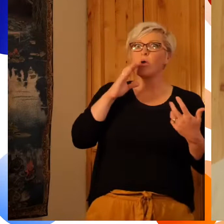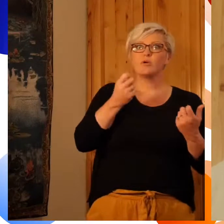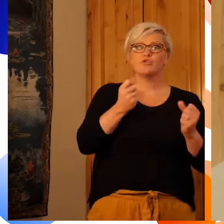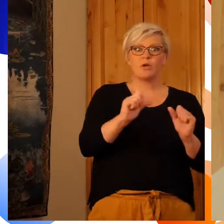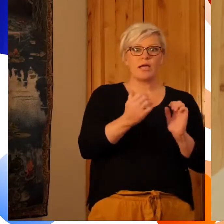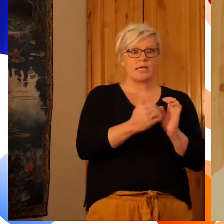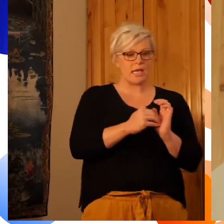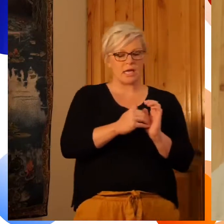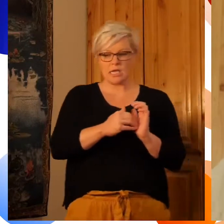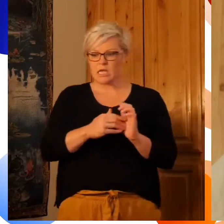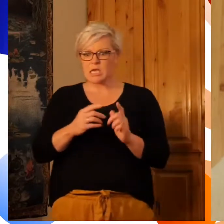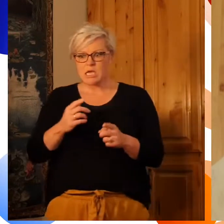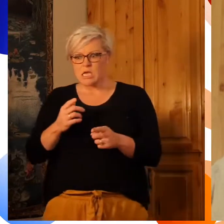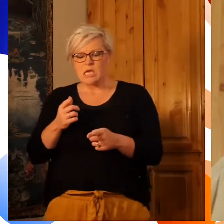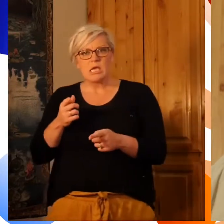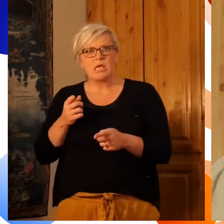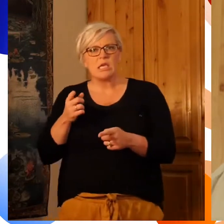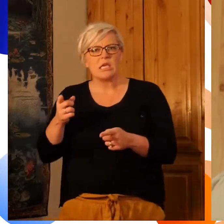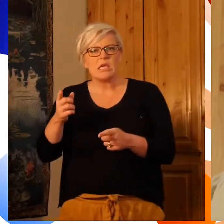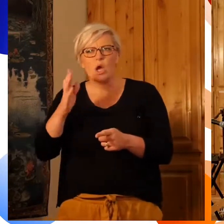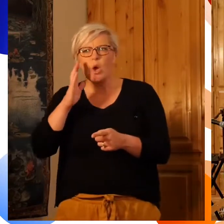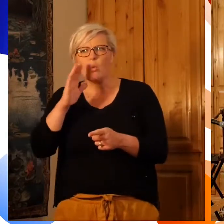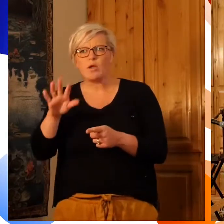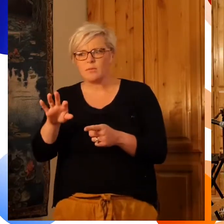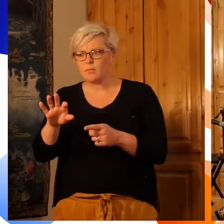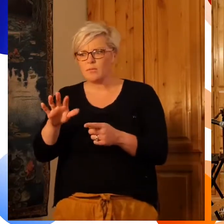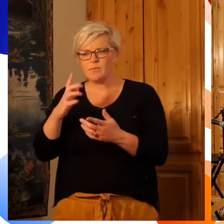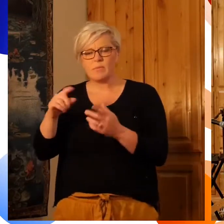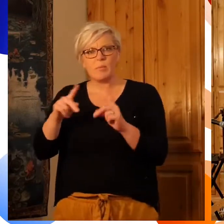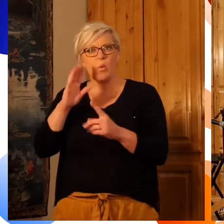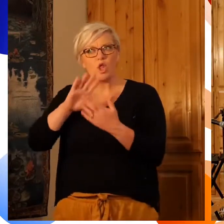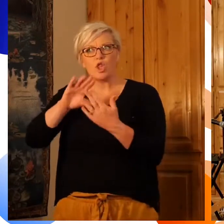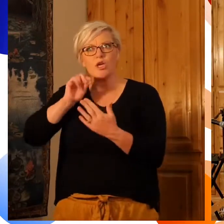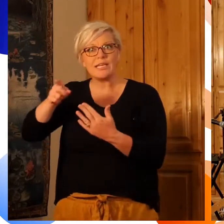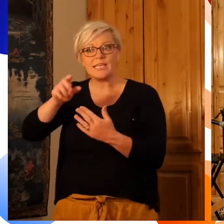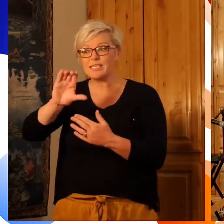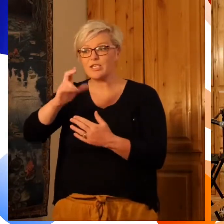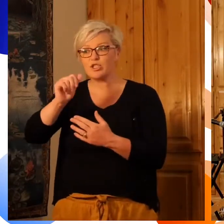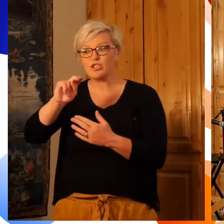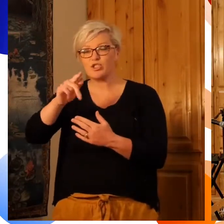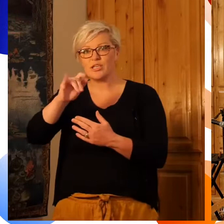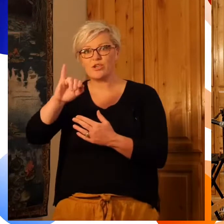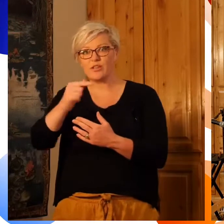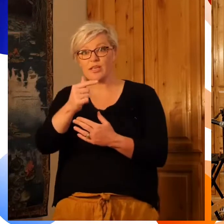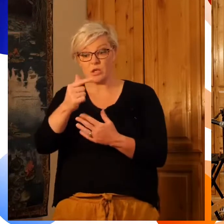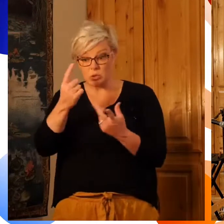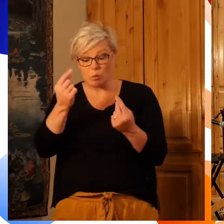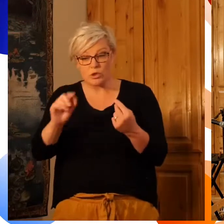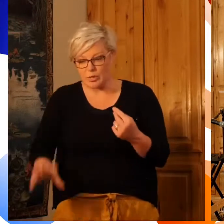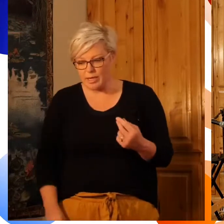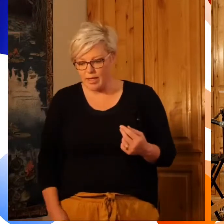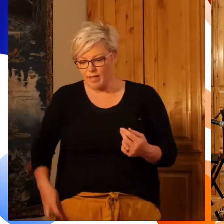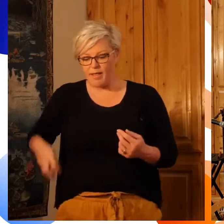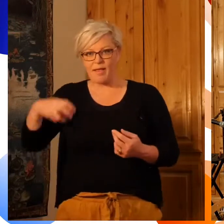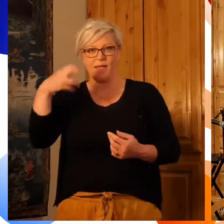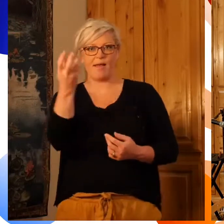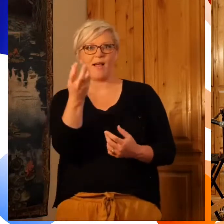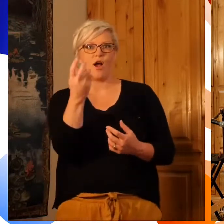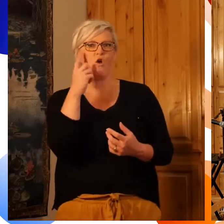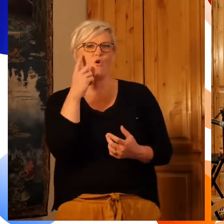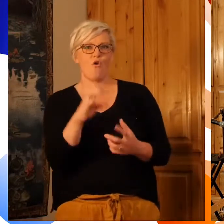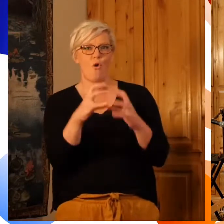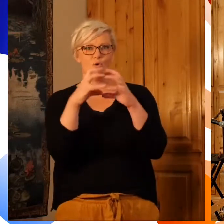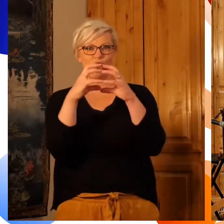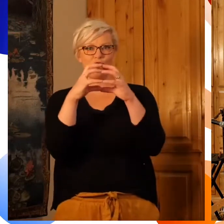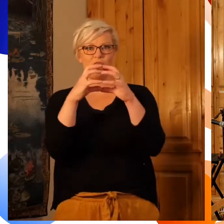changeling. And so, reaching into his pocket, he pulled out a golden ball that shone like the sun. And throwing it out the door, he